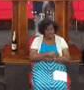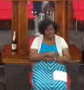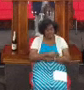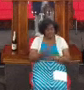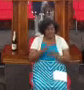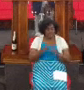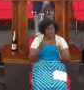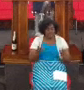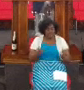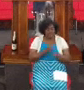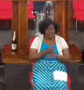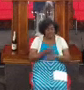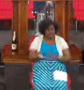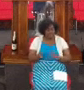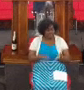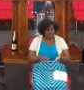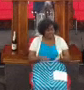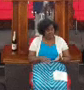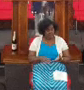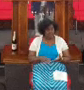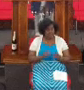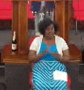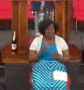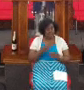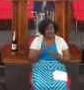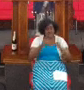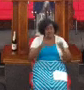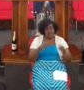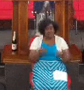even up to his death.